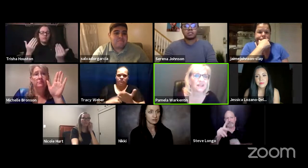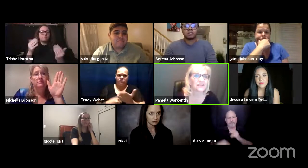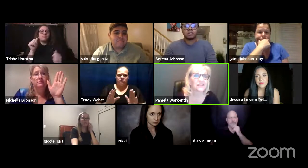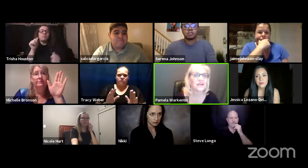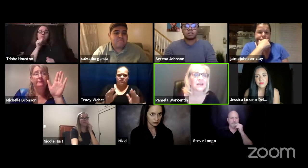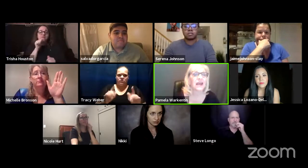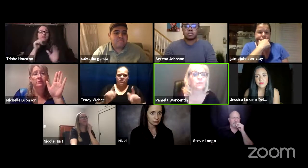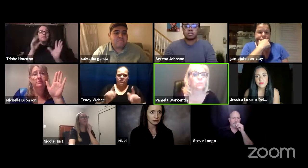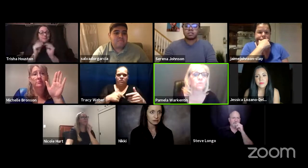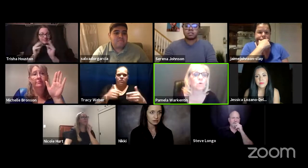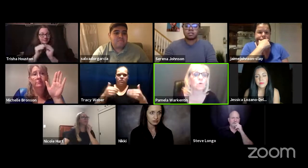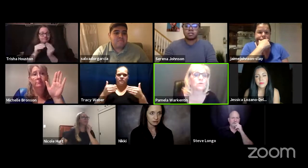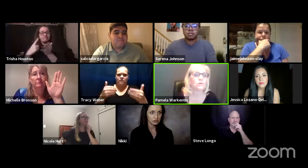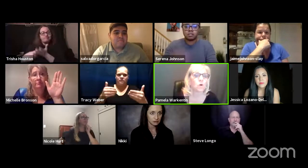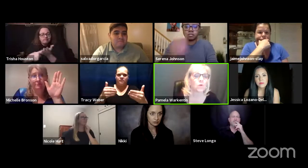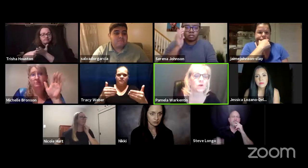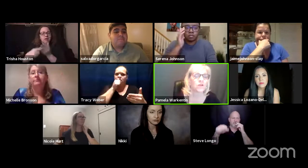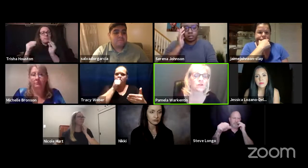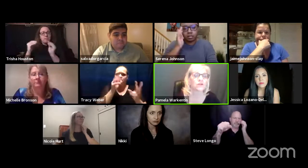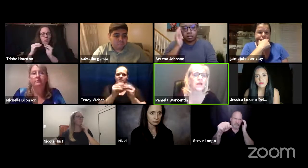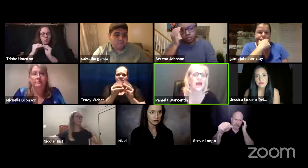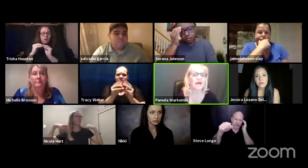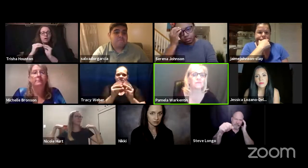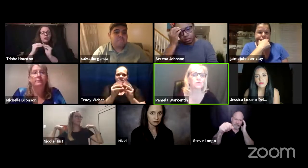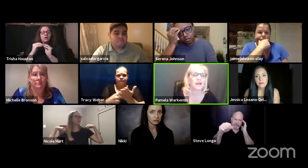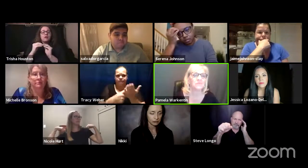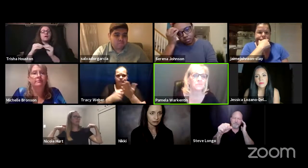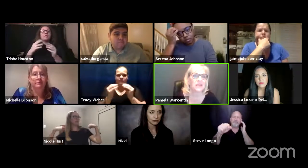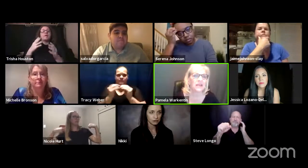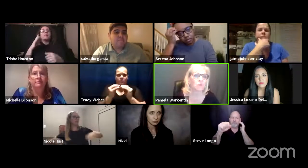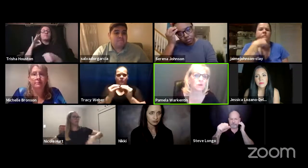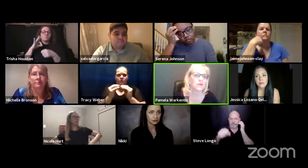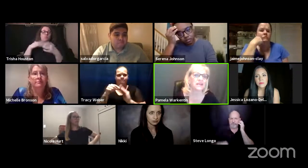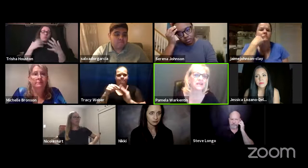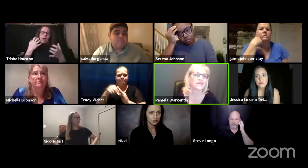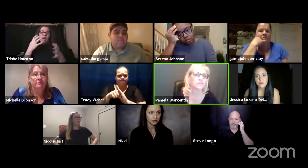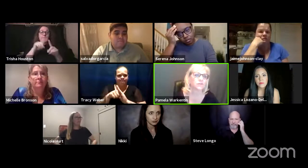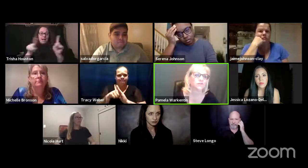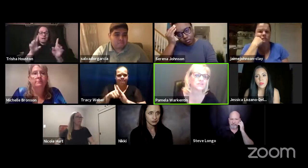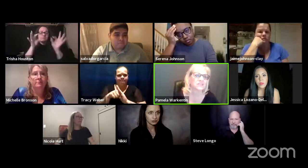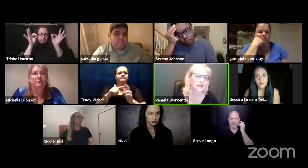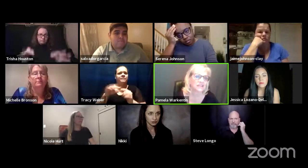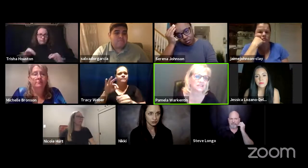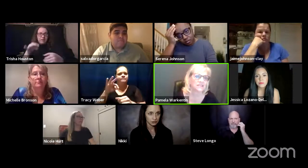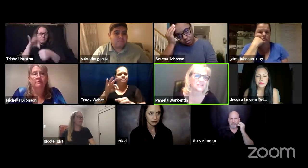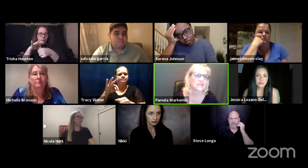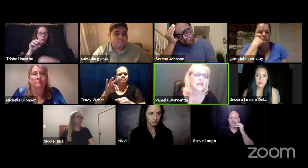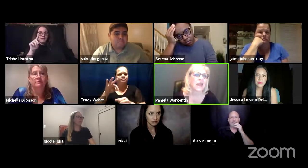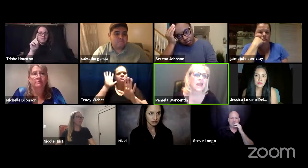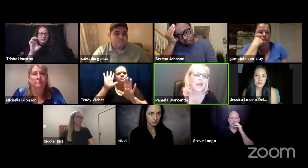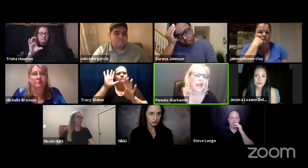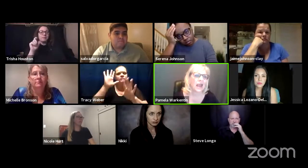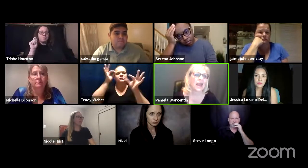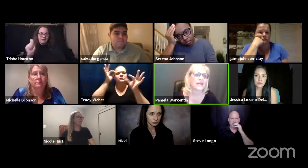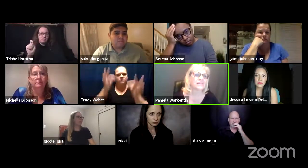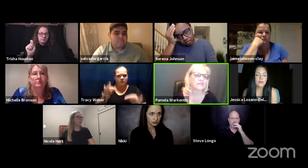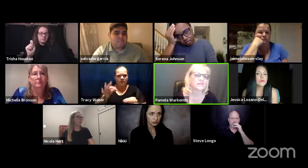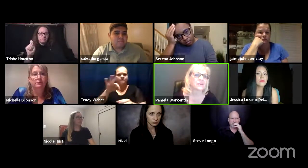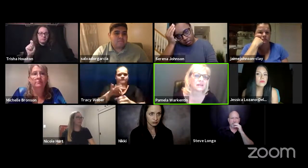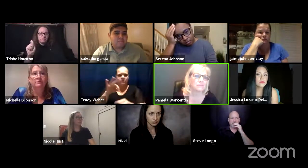point, and we will move forward, have a private meeting where we can further discuss and definitely